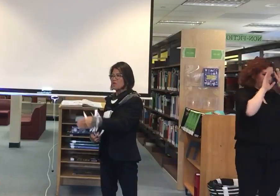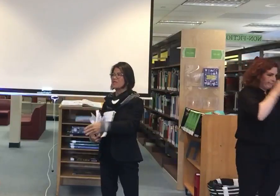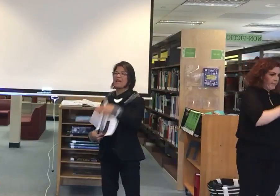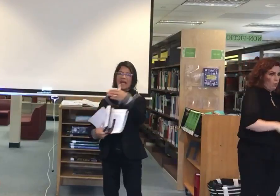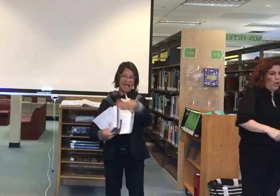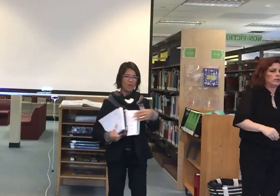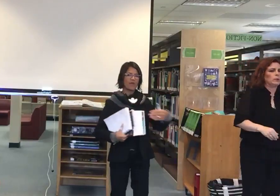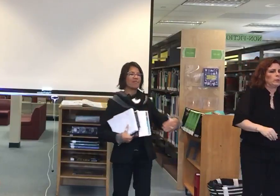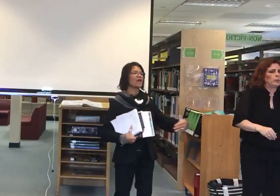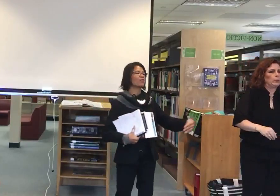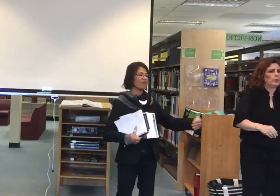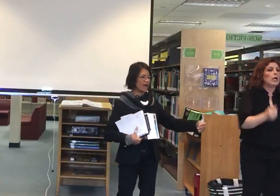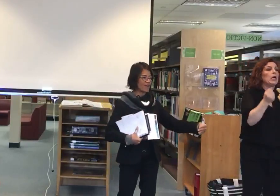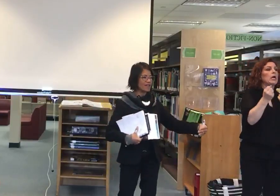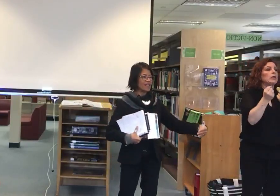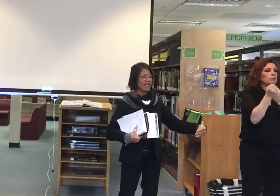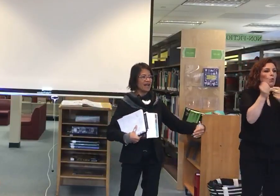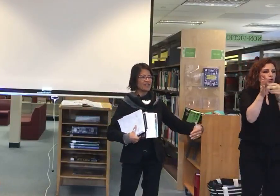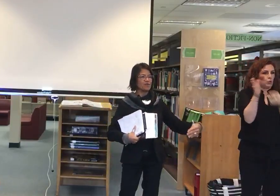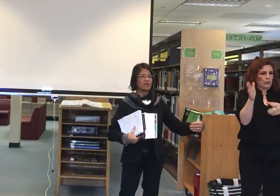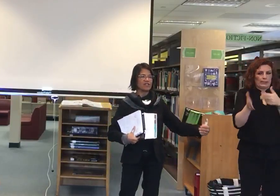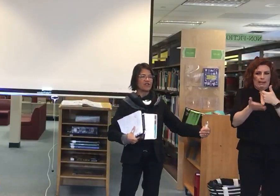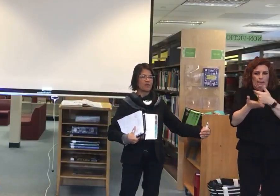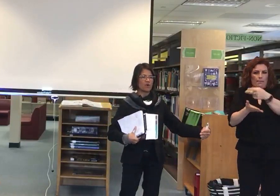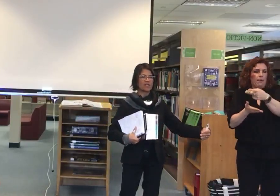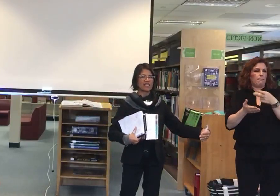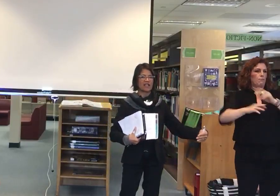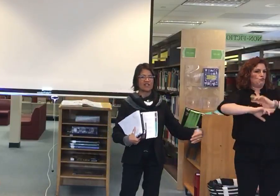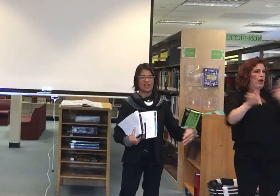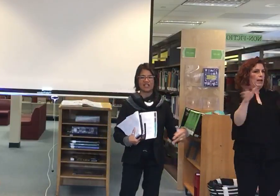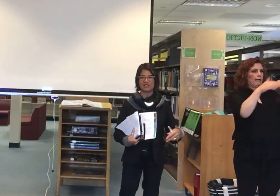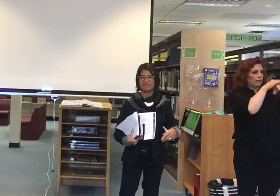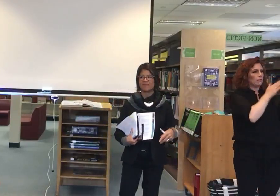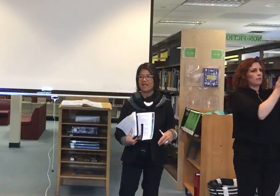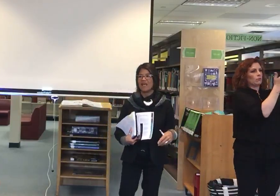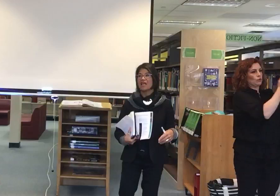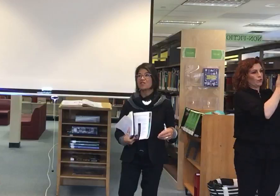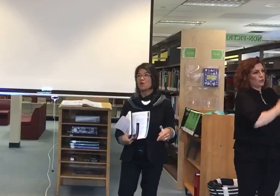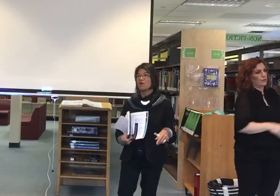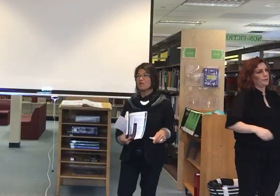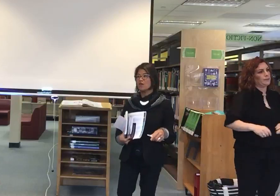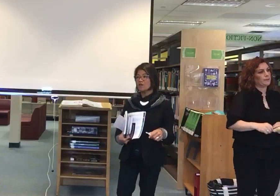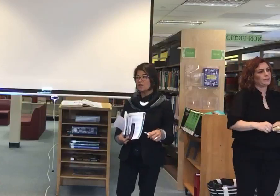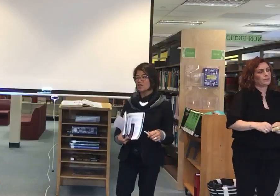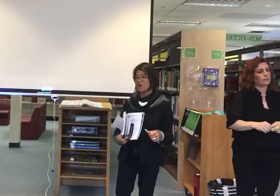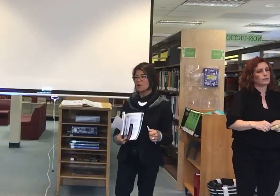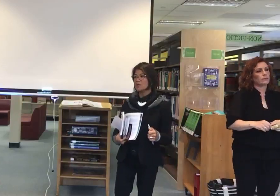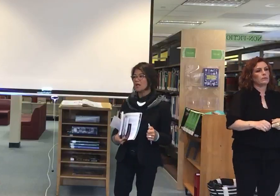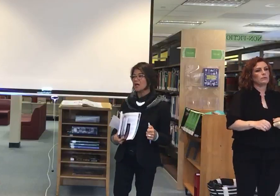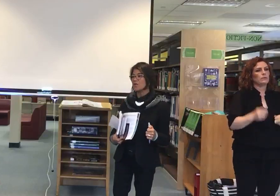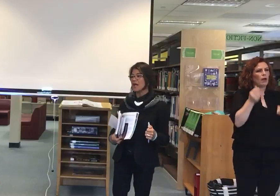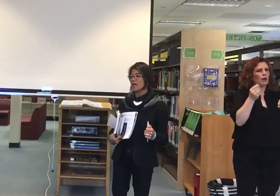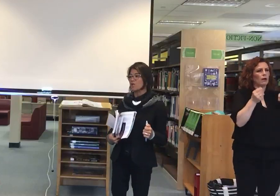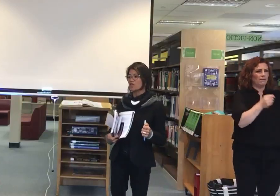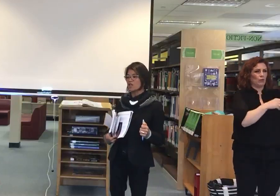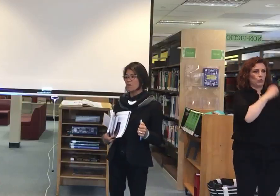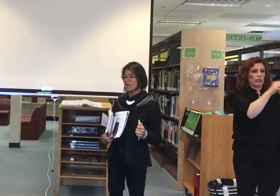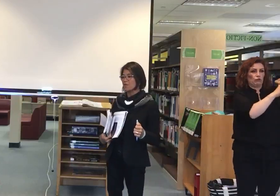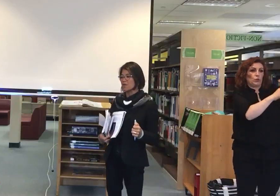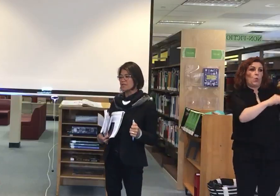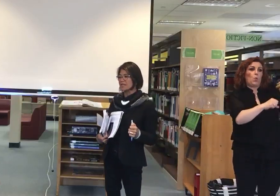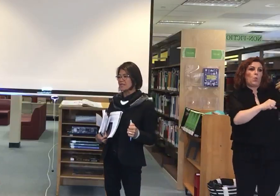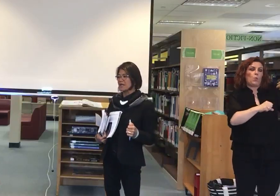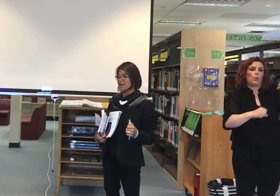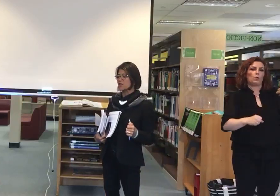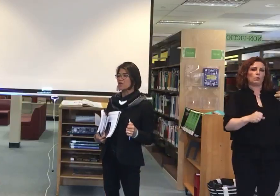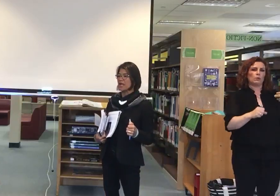support students and help them better prepare to move into their post-secondary education. And so a few years ago, we had a workshop